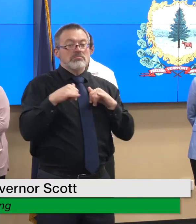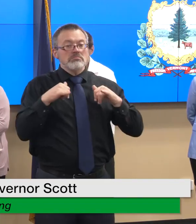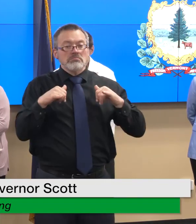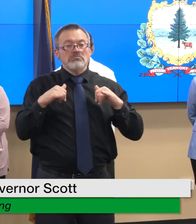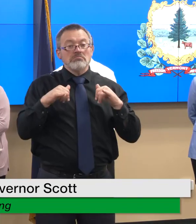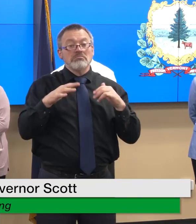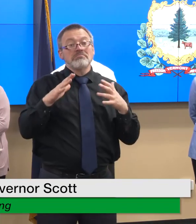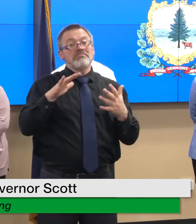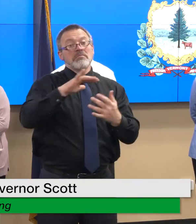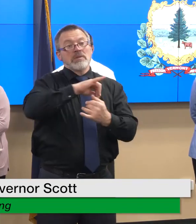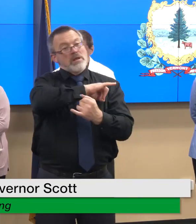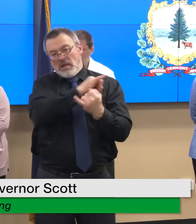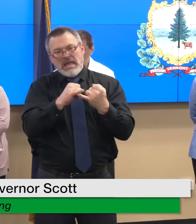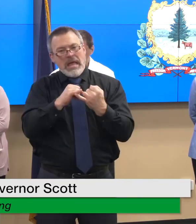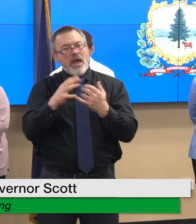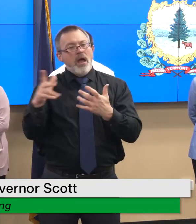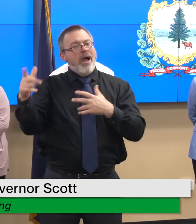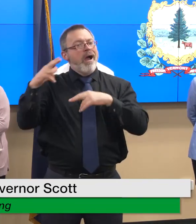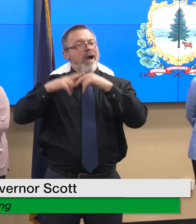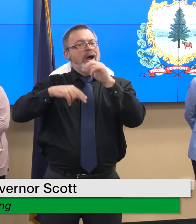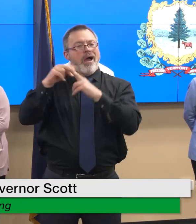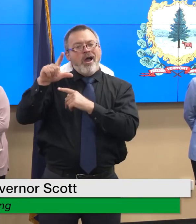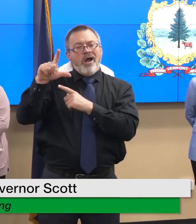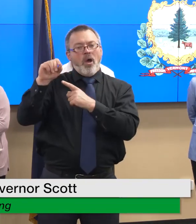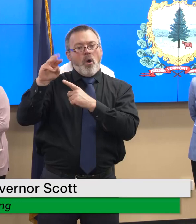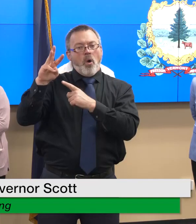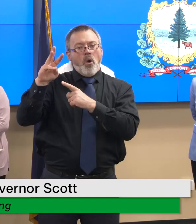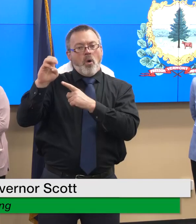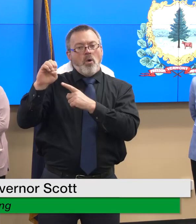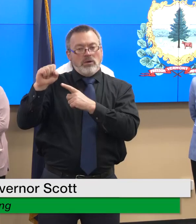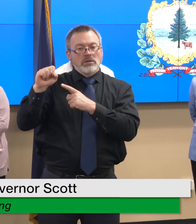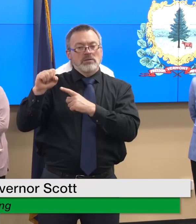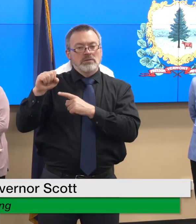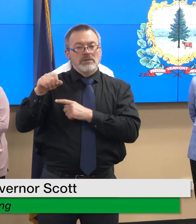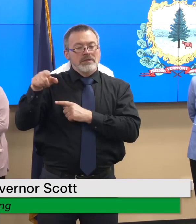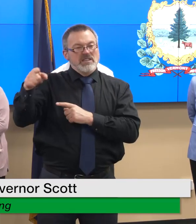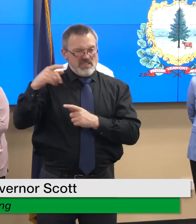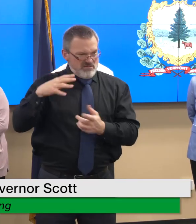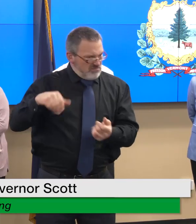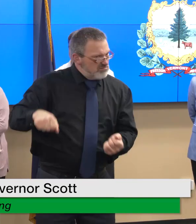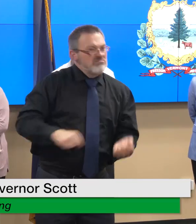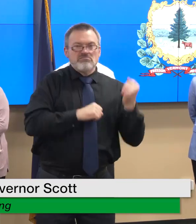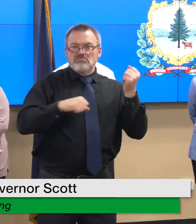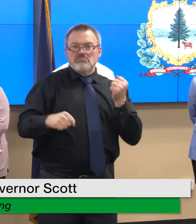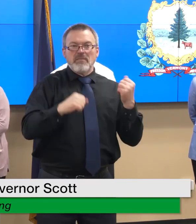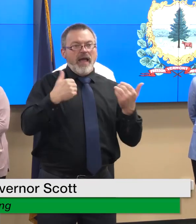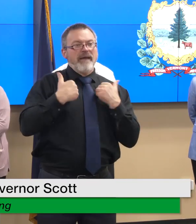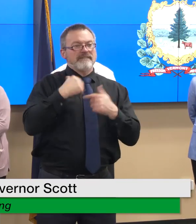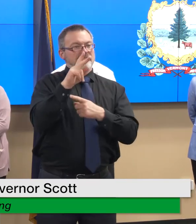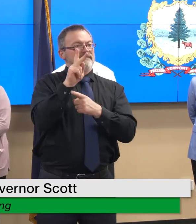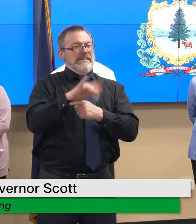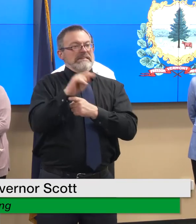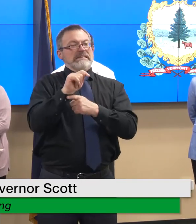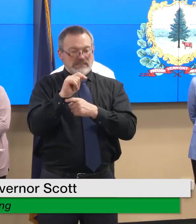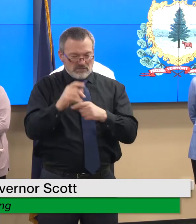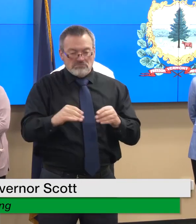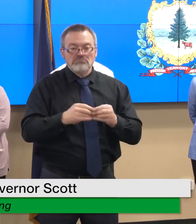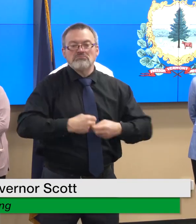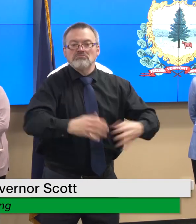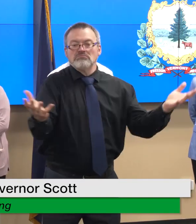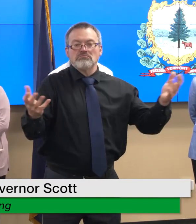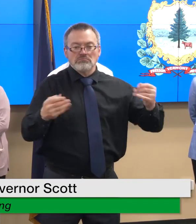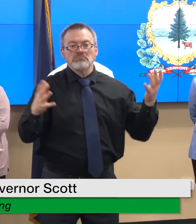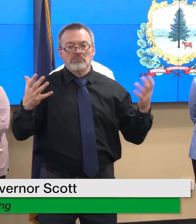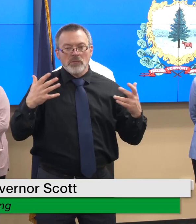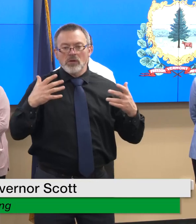donation of hundreds of muck out kits. These kits have been tremendously helpful to those in need. With that,